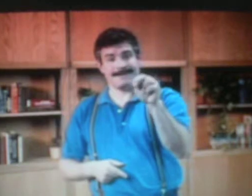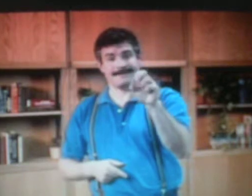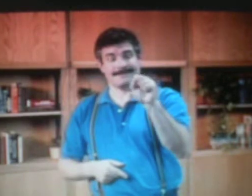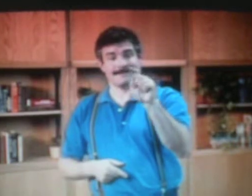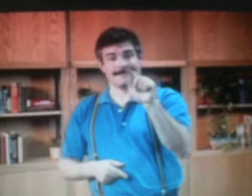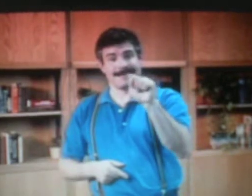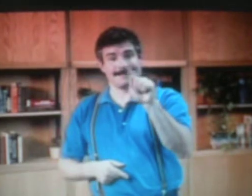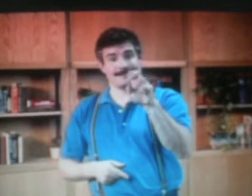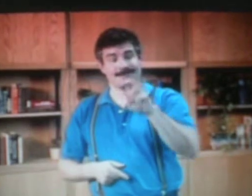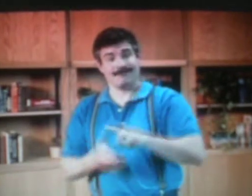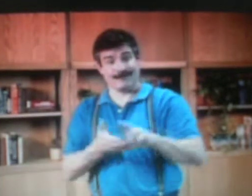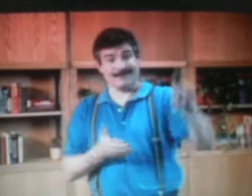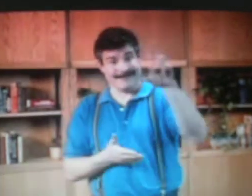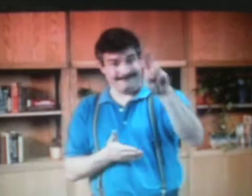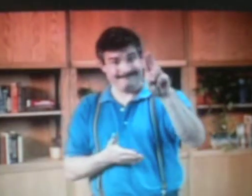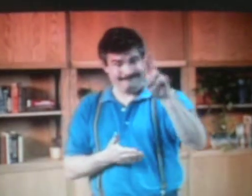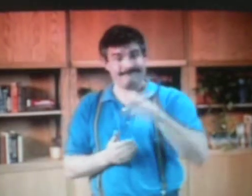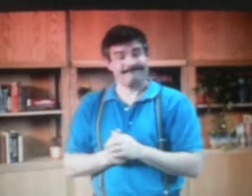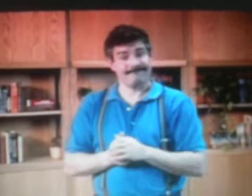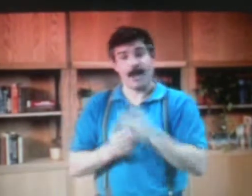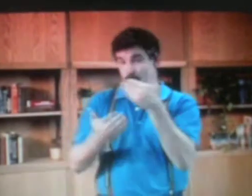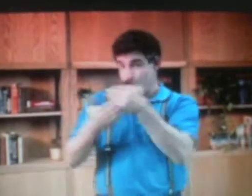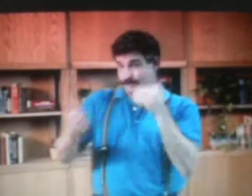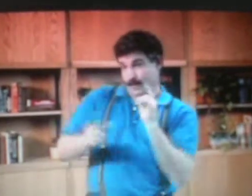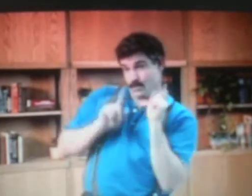So I decided I wanted to go to Penn State University.